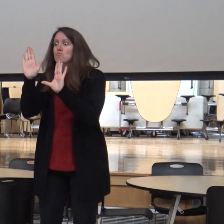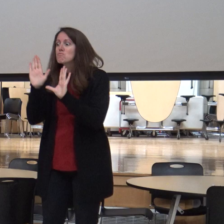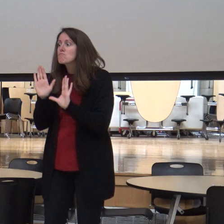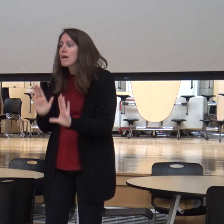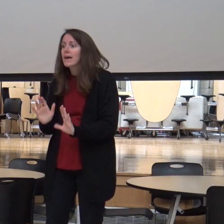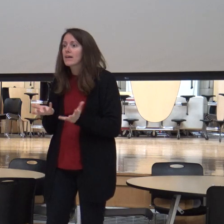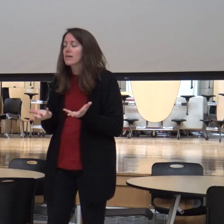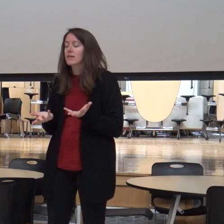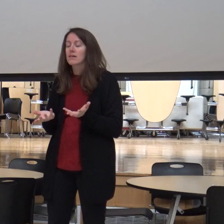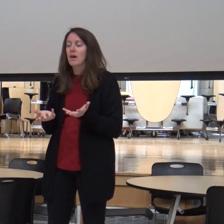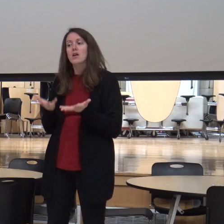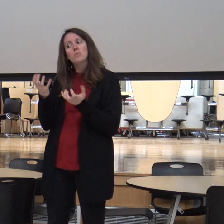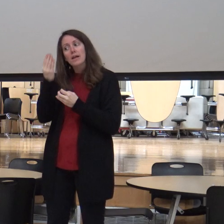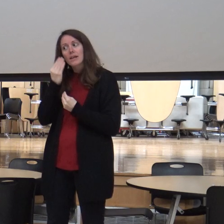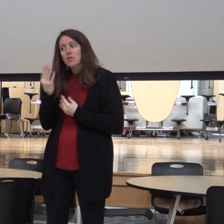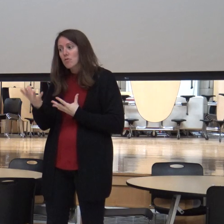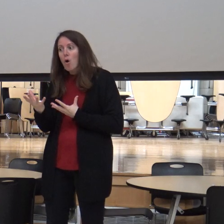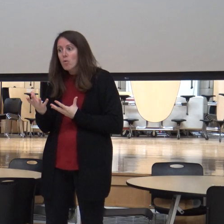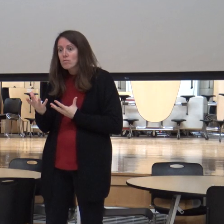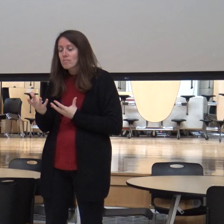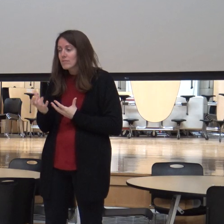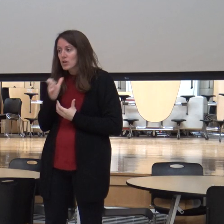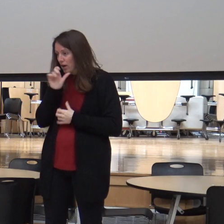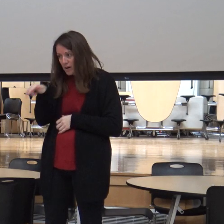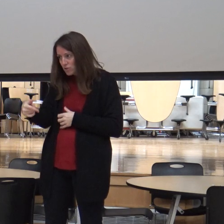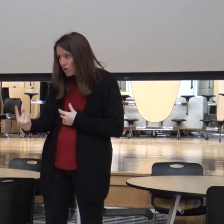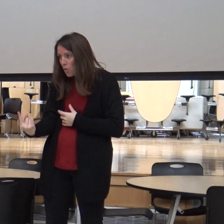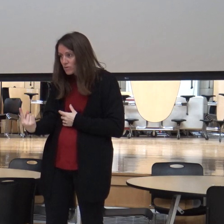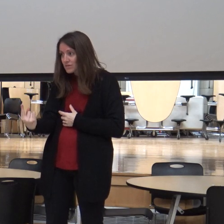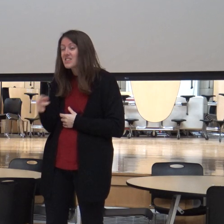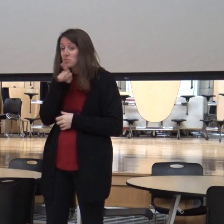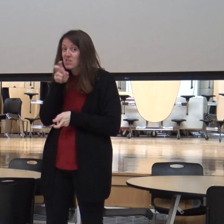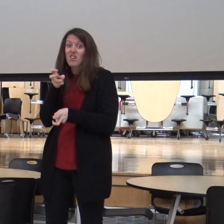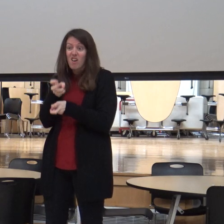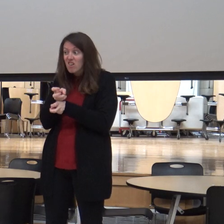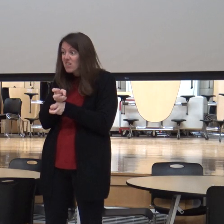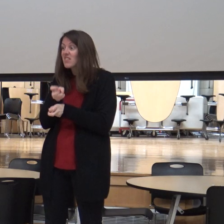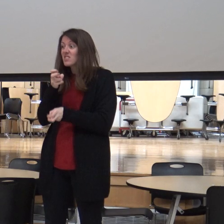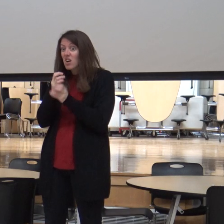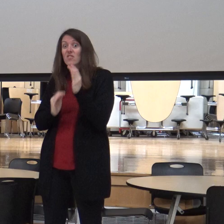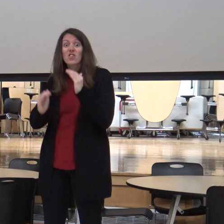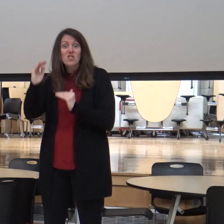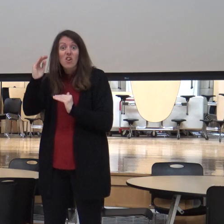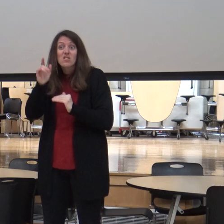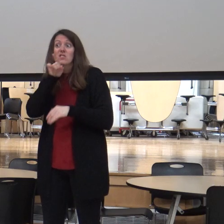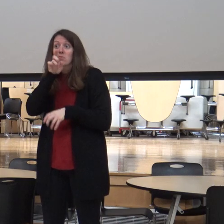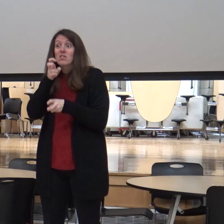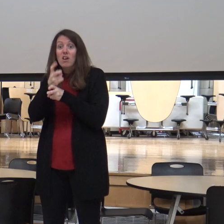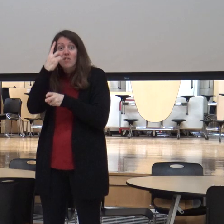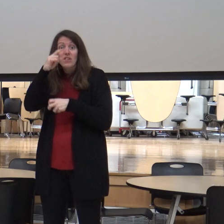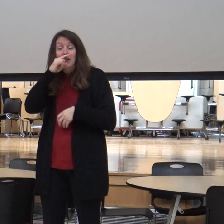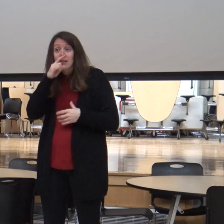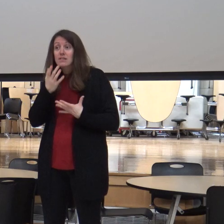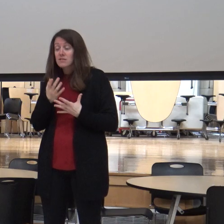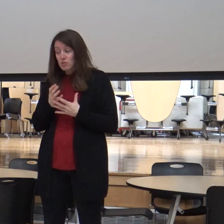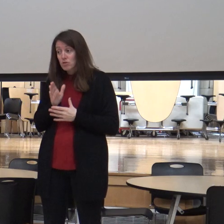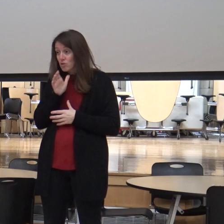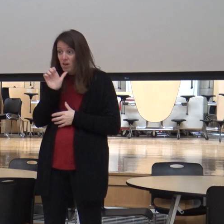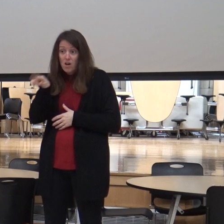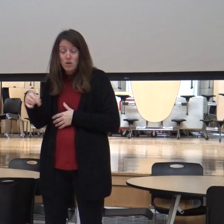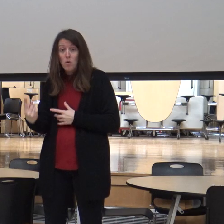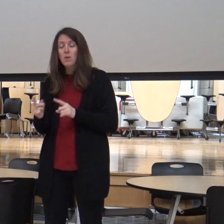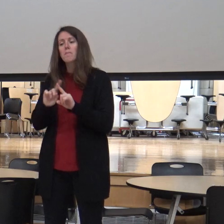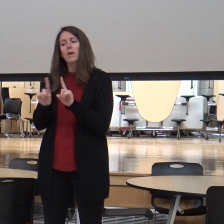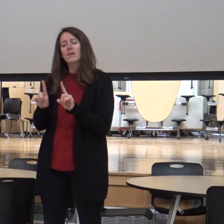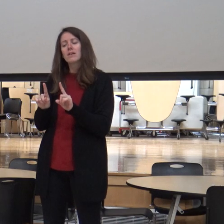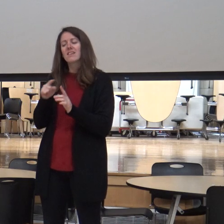adult. I just want to let you know, you don't have to do all this on your own. It's really hard. It's hard for adults, especially hard for kids. But